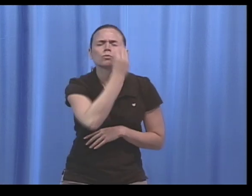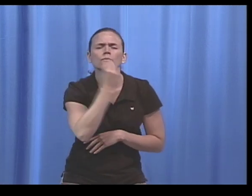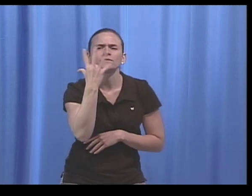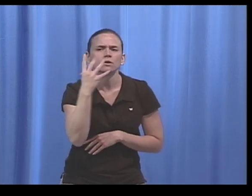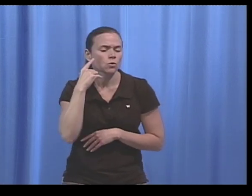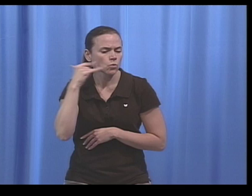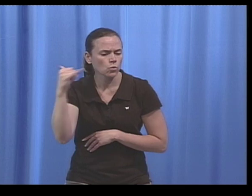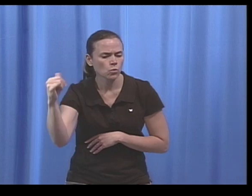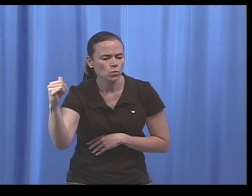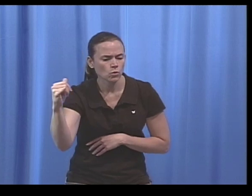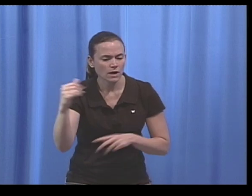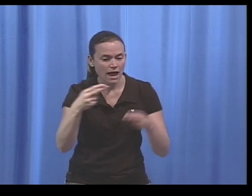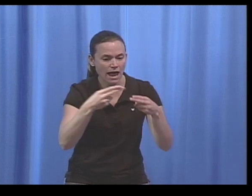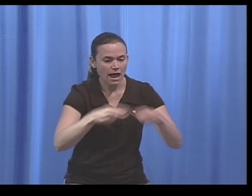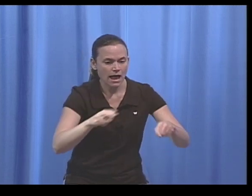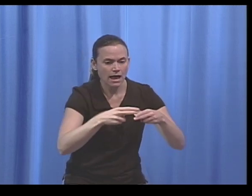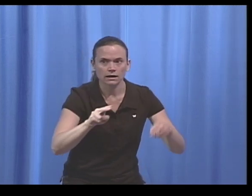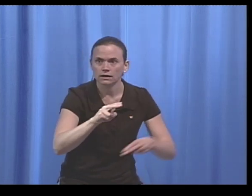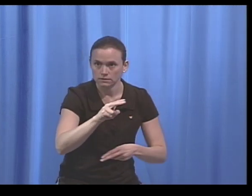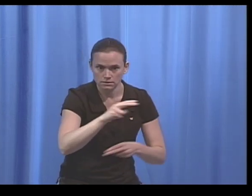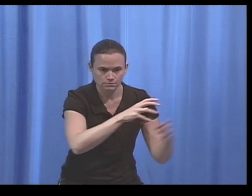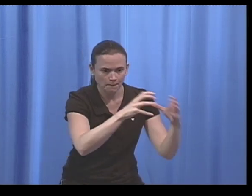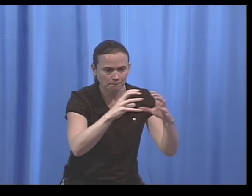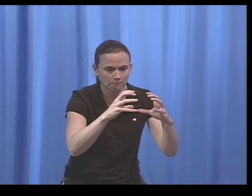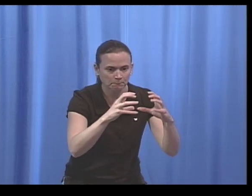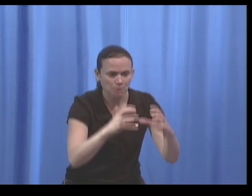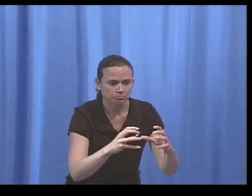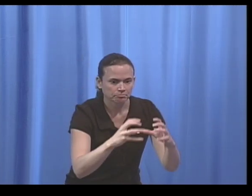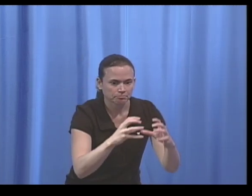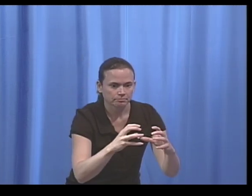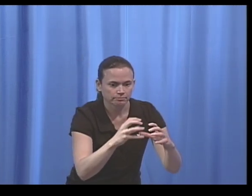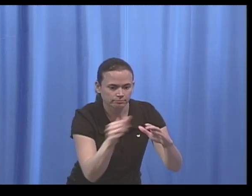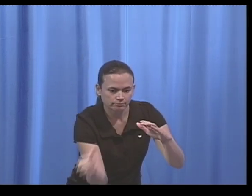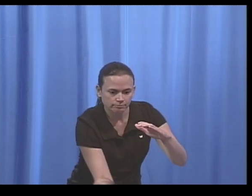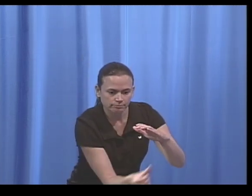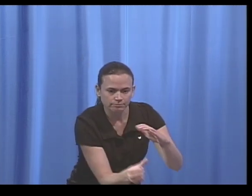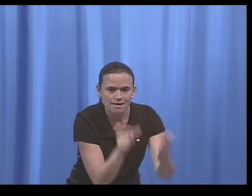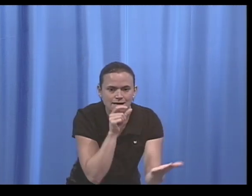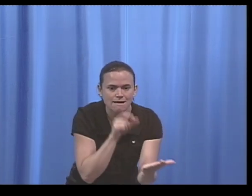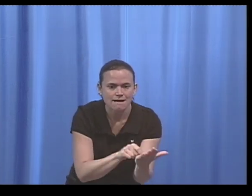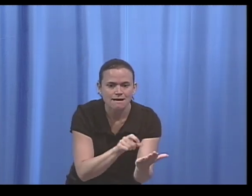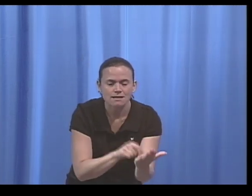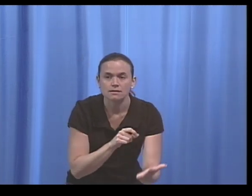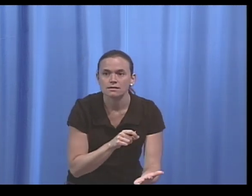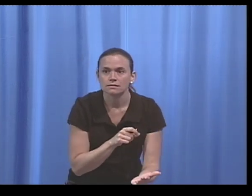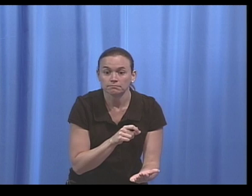A beautiful golden egg appeared from beneath the